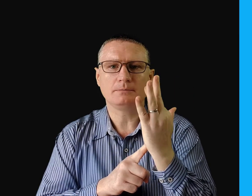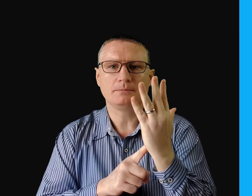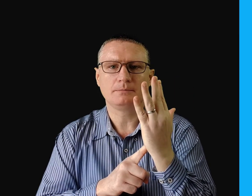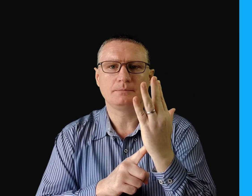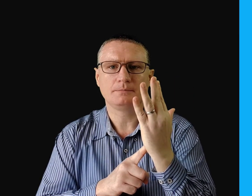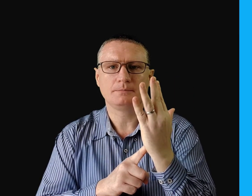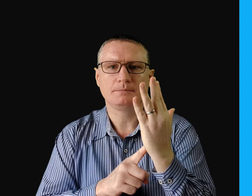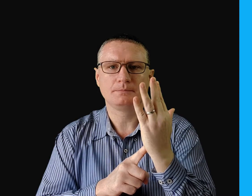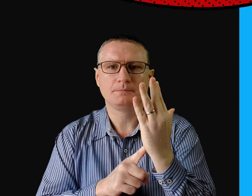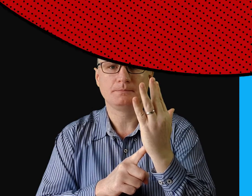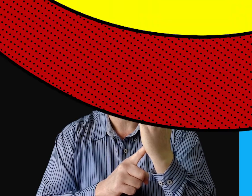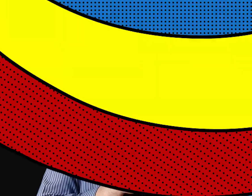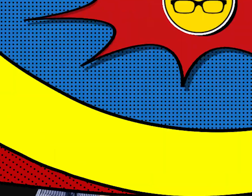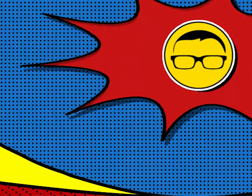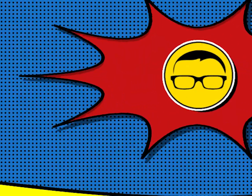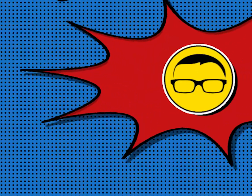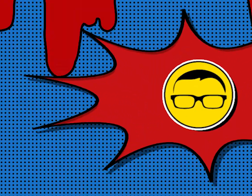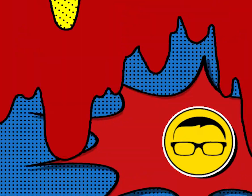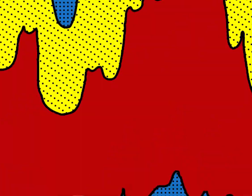Candle.